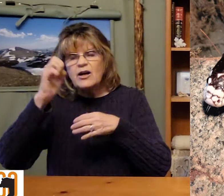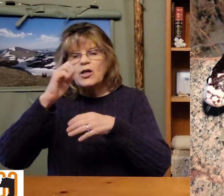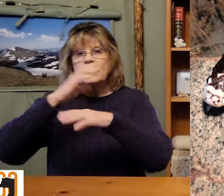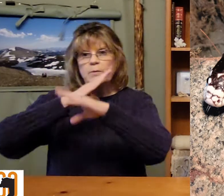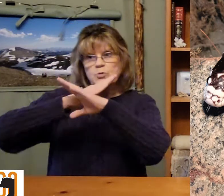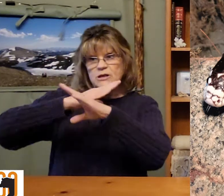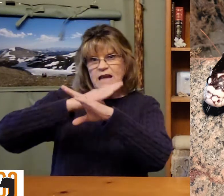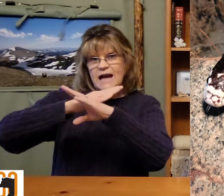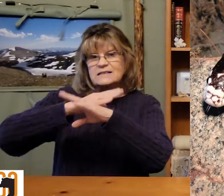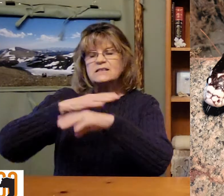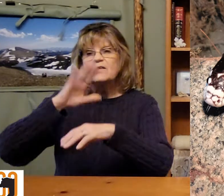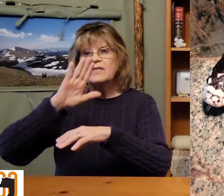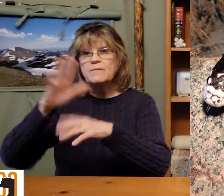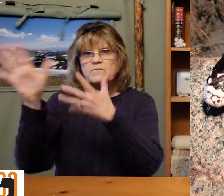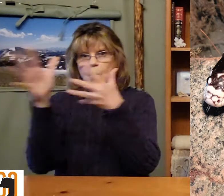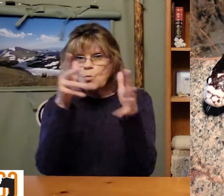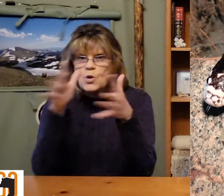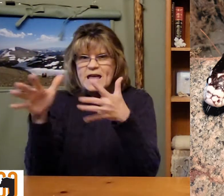wind and dirt.